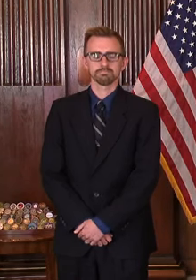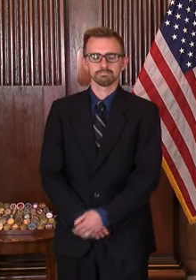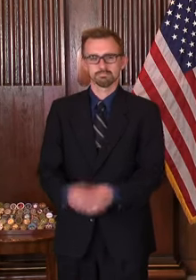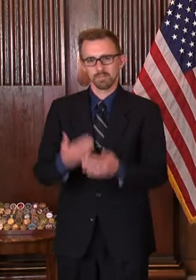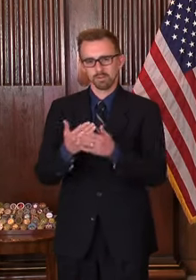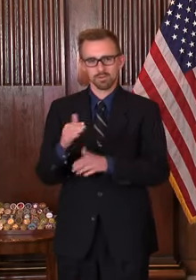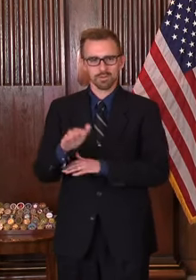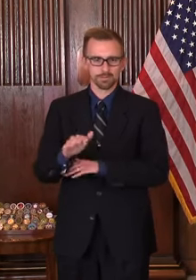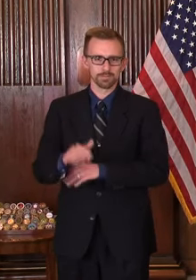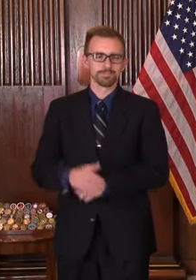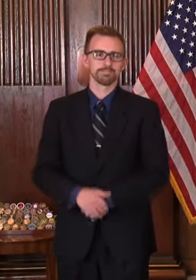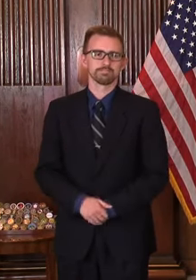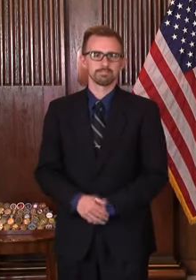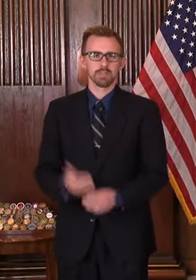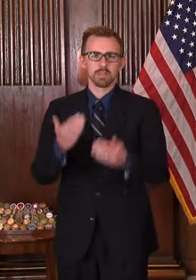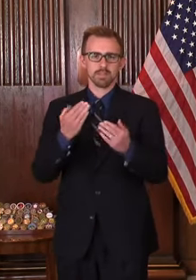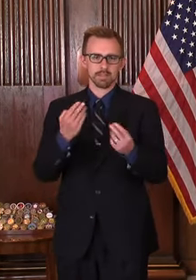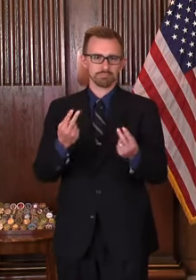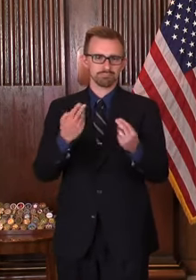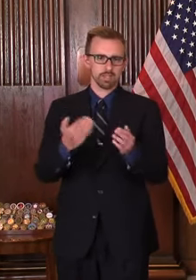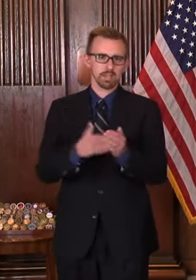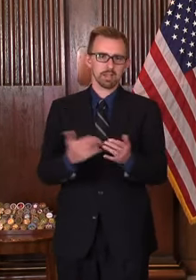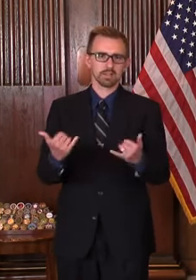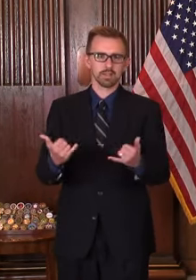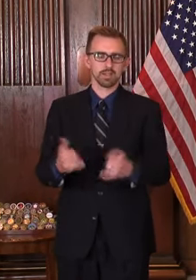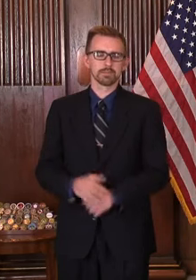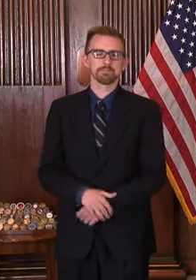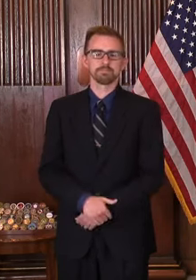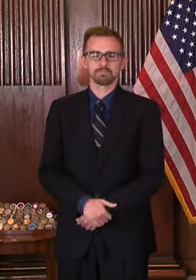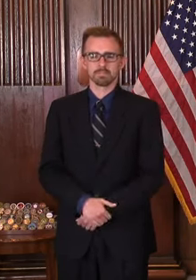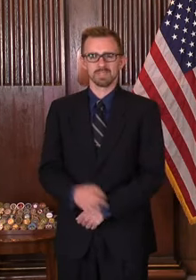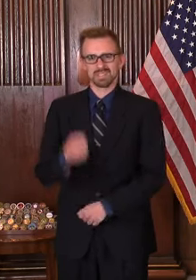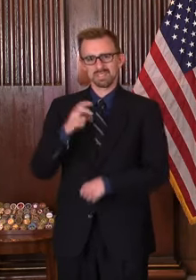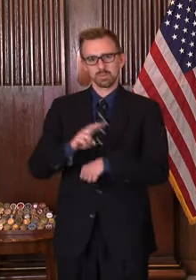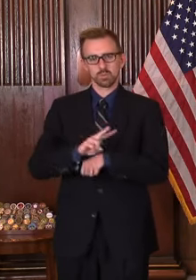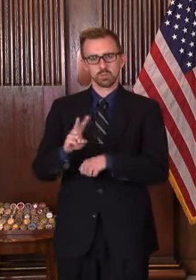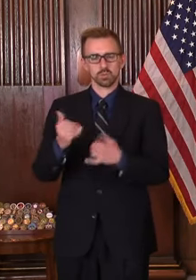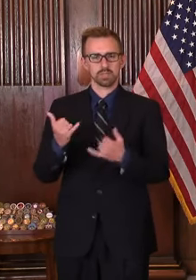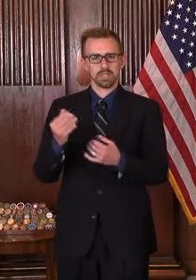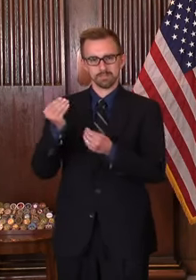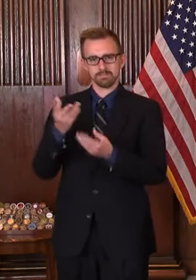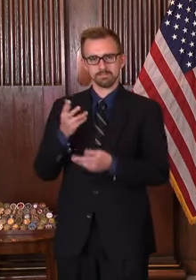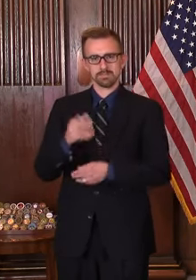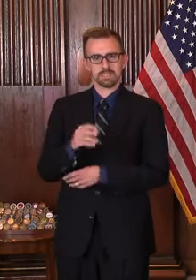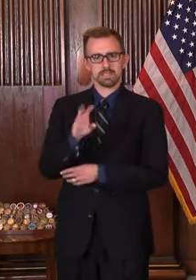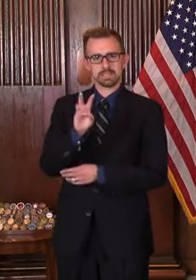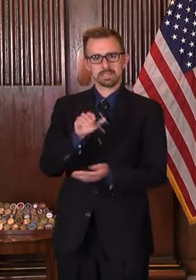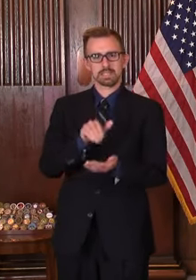Good afternoon, and thank you for listening in today. As of 2 p.m. today, there have been